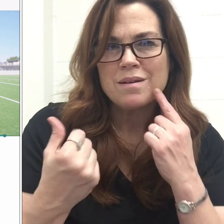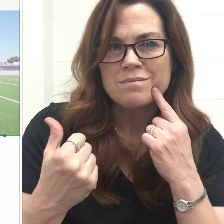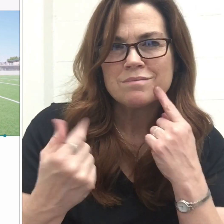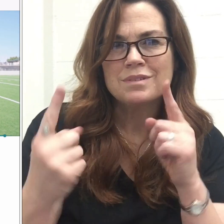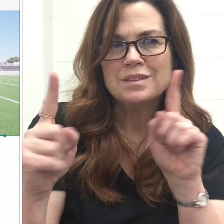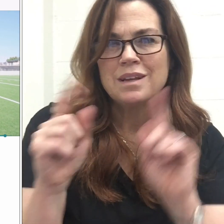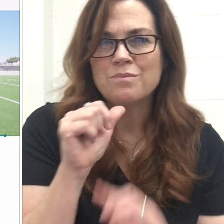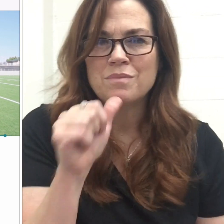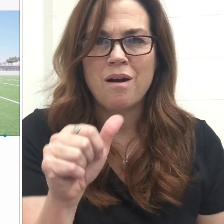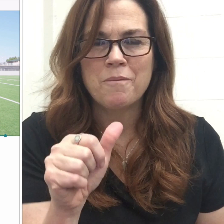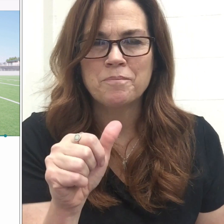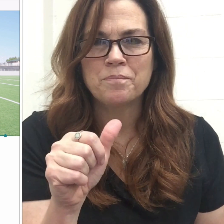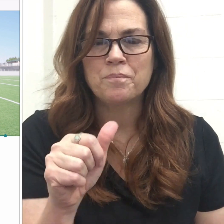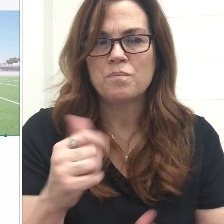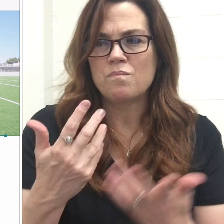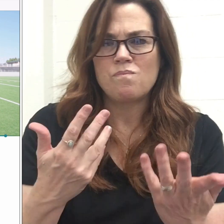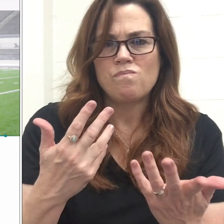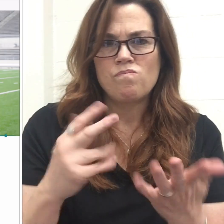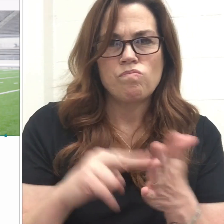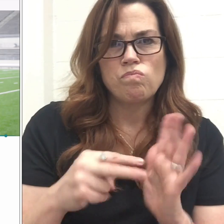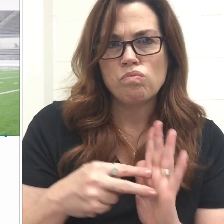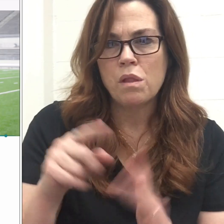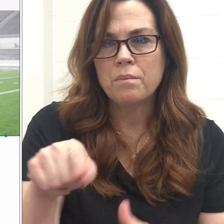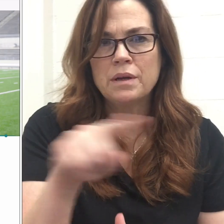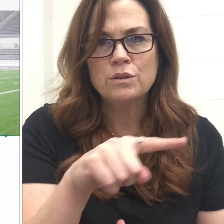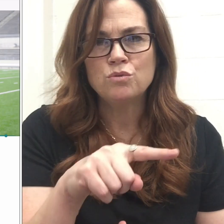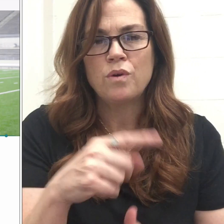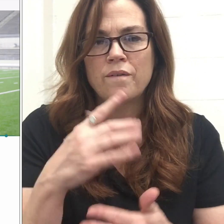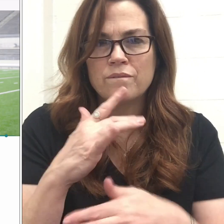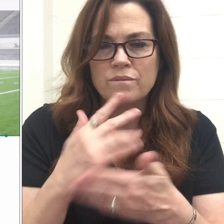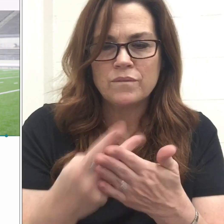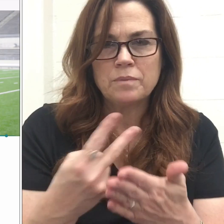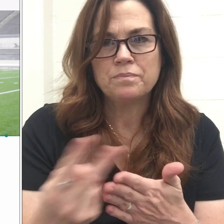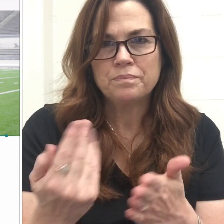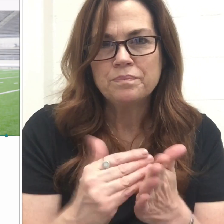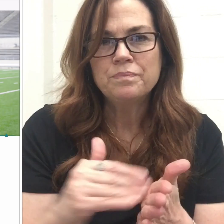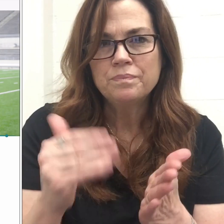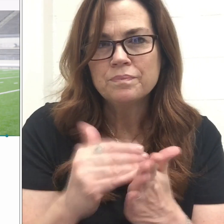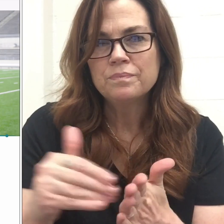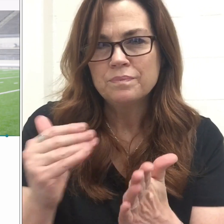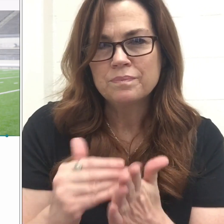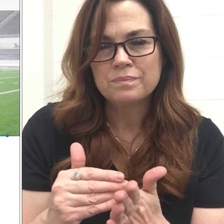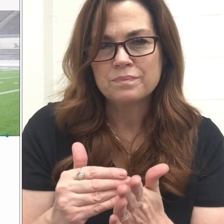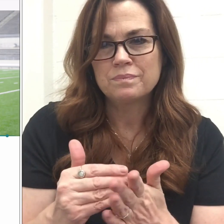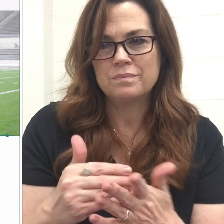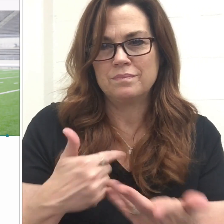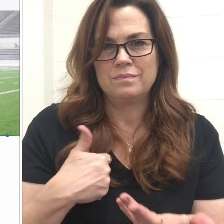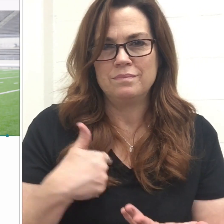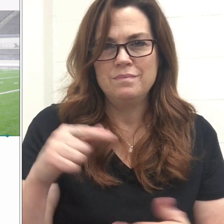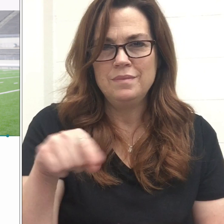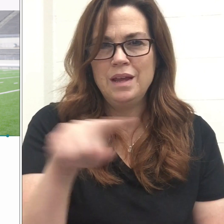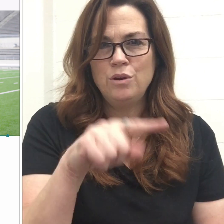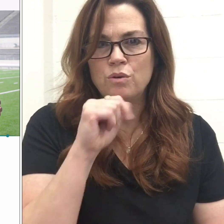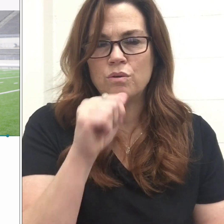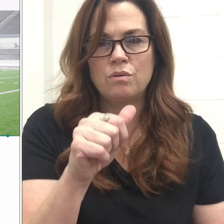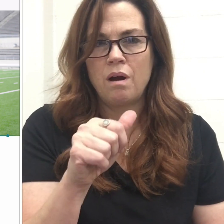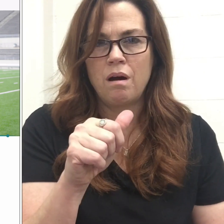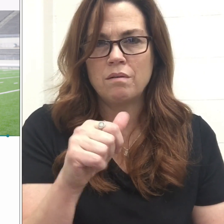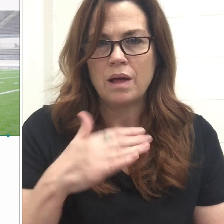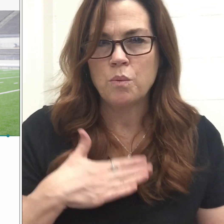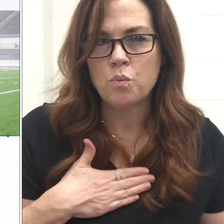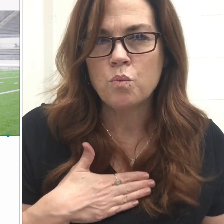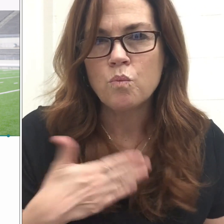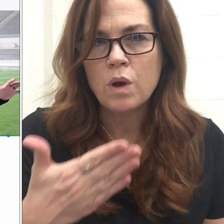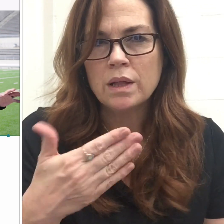Because you're not doing what the best do. You're not failing once. You're failing again and again and again. You're not failing